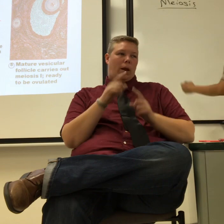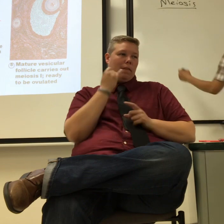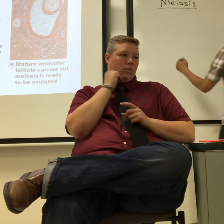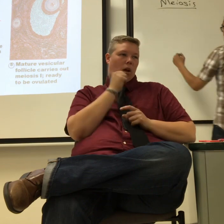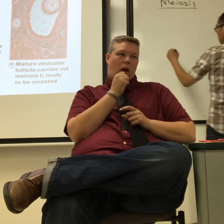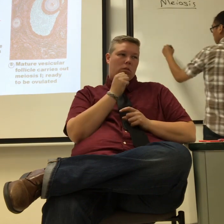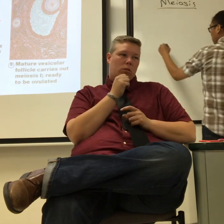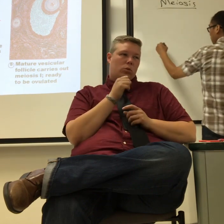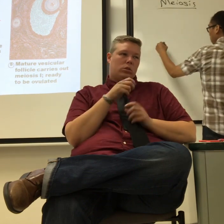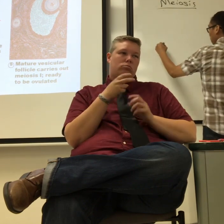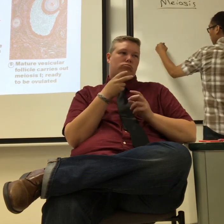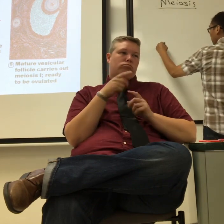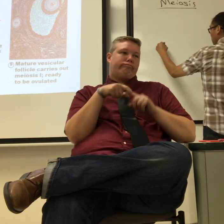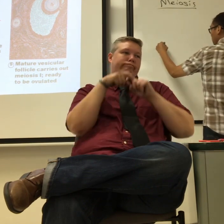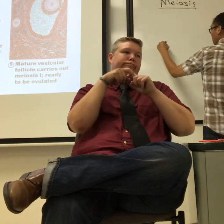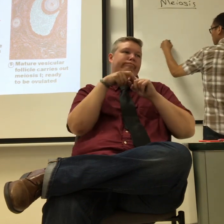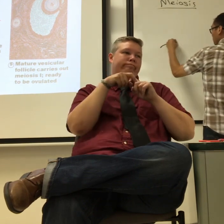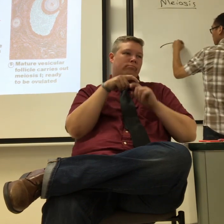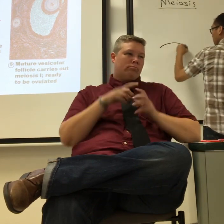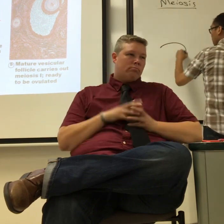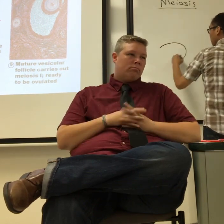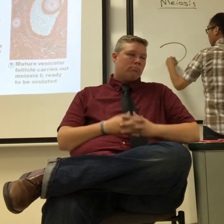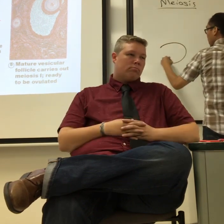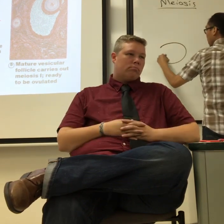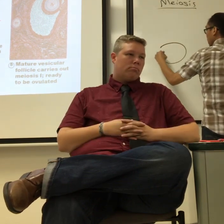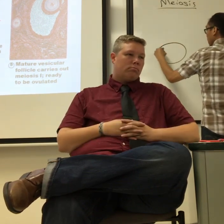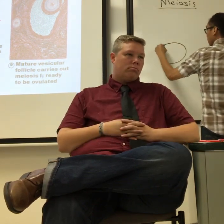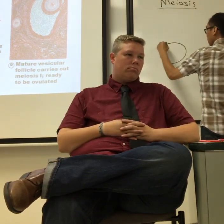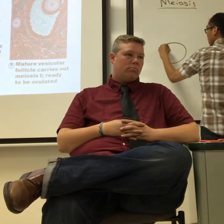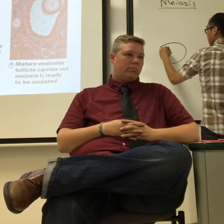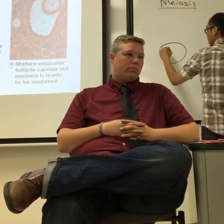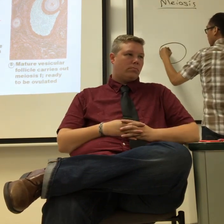yeah, so let's kind of draw the little polar body.